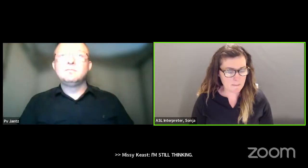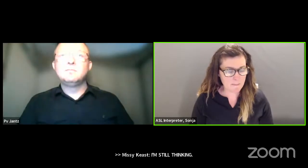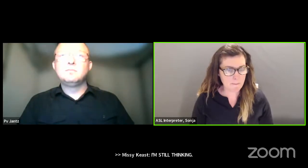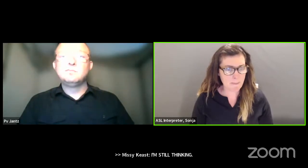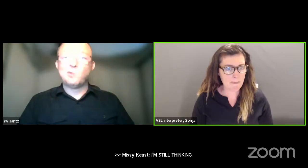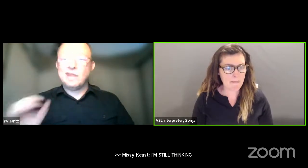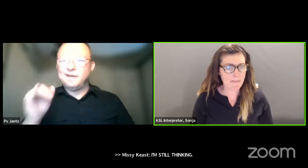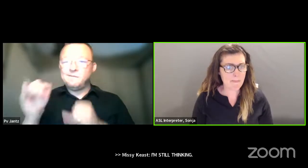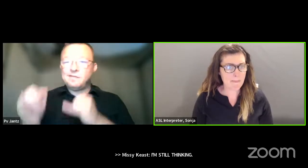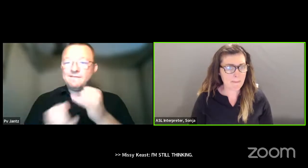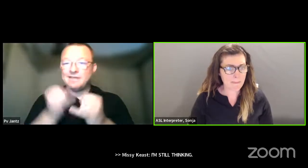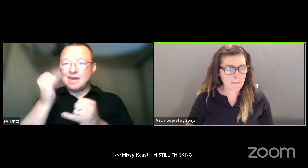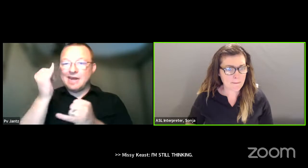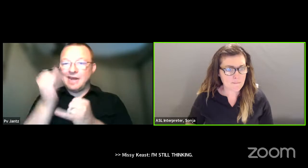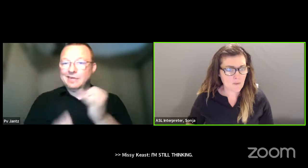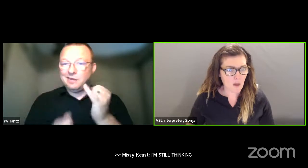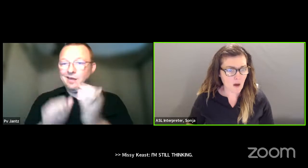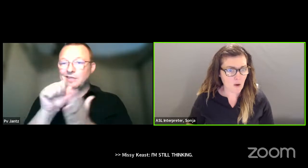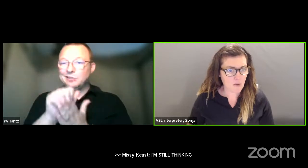on.